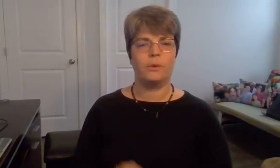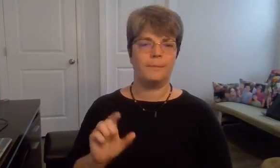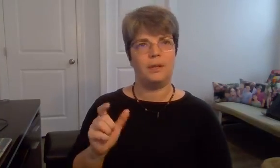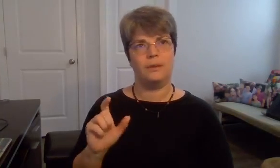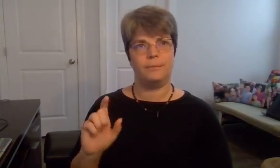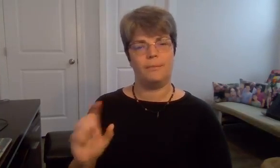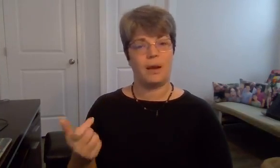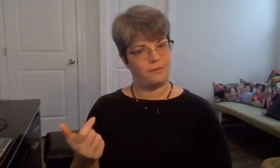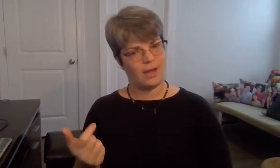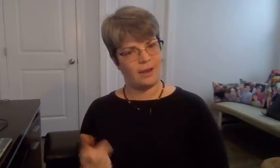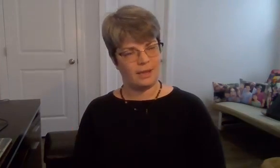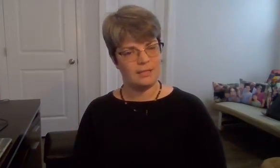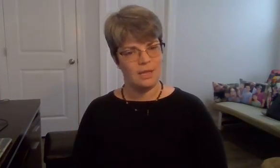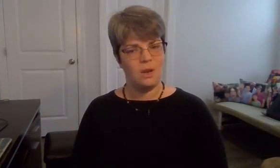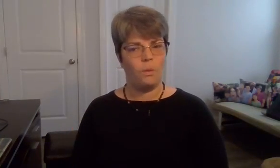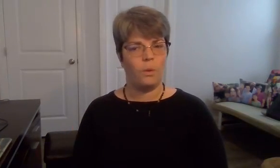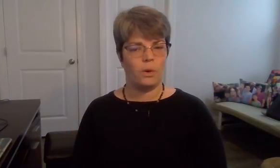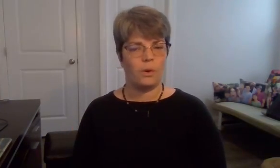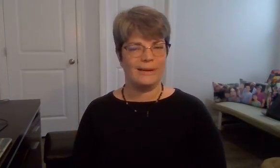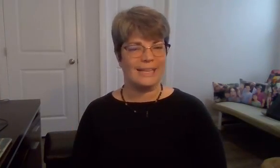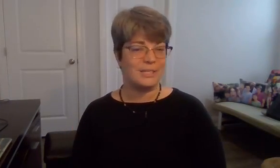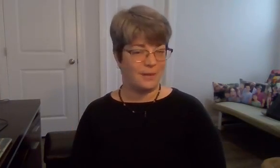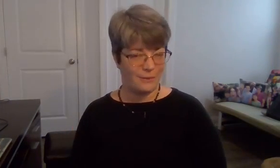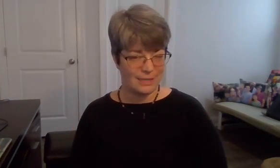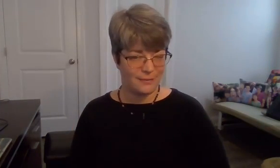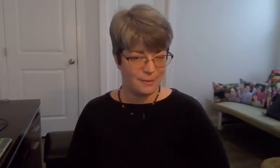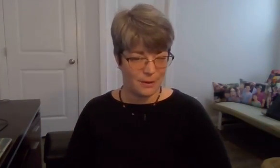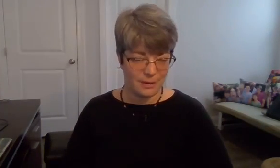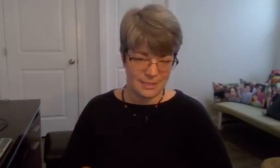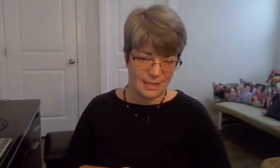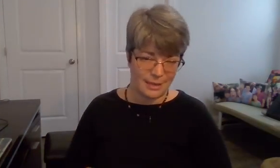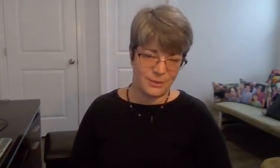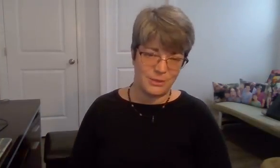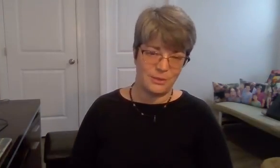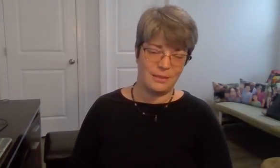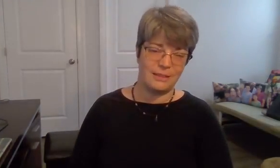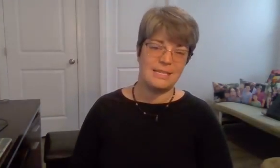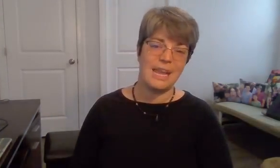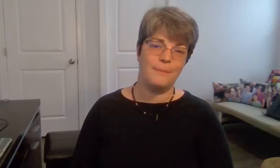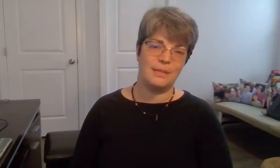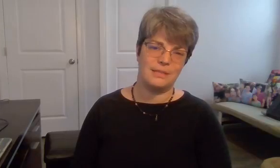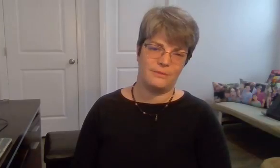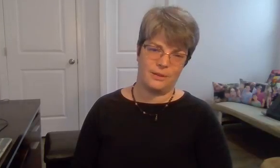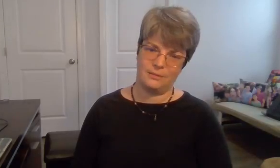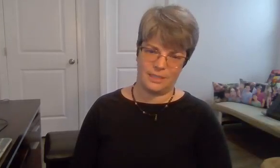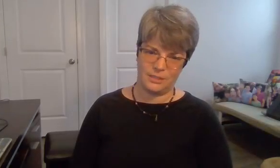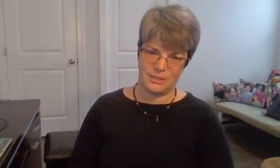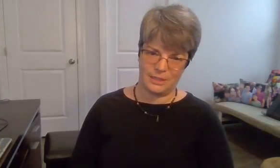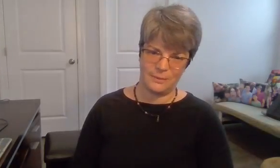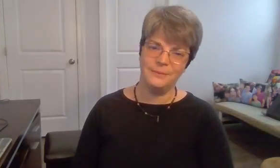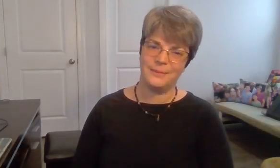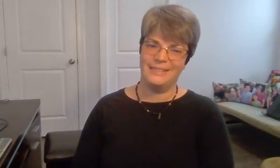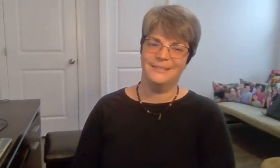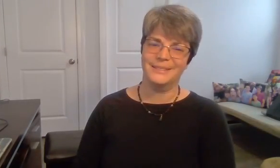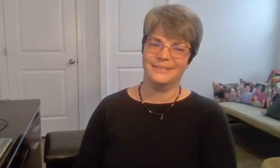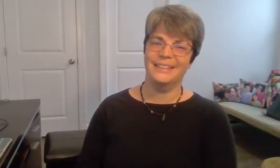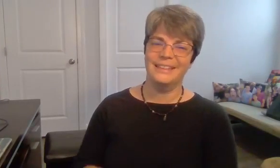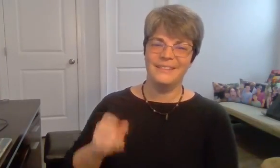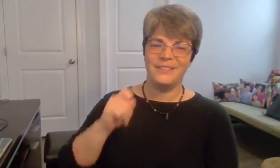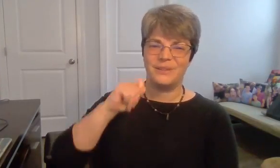or modified, I guess, were actually offensive in American Sign Language. So the tamest of all, I'll tell you, the tamest one. So the